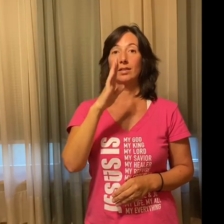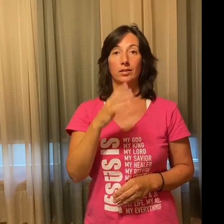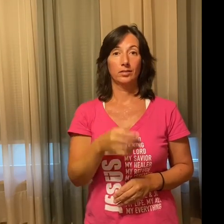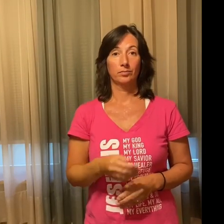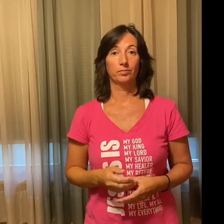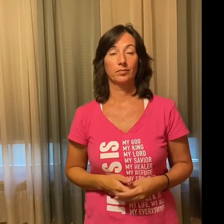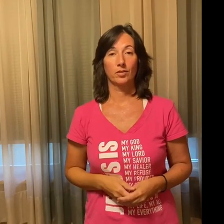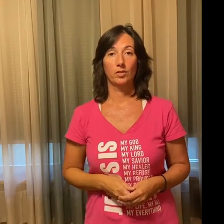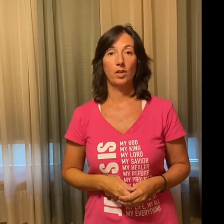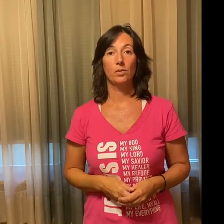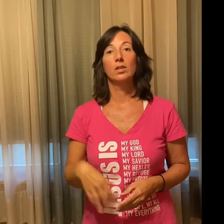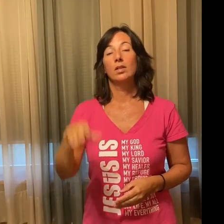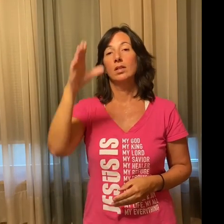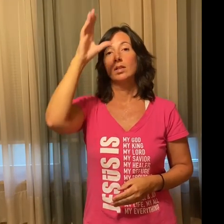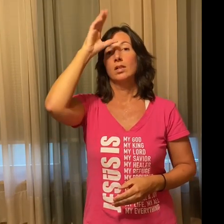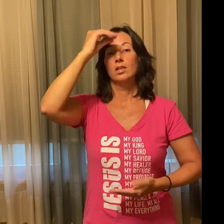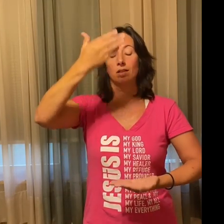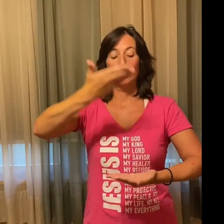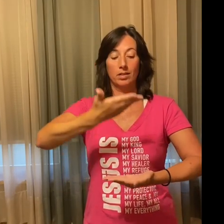God. So,